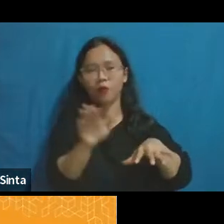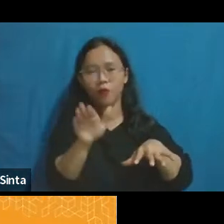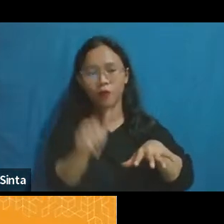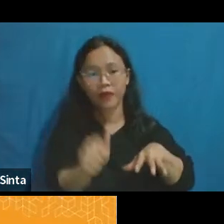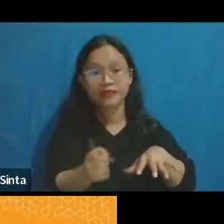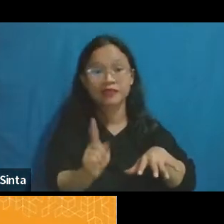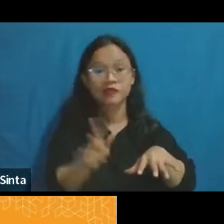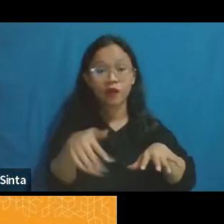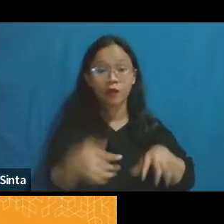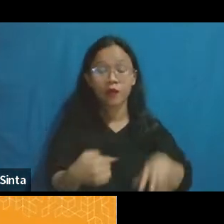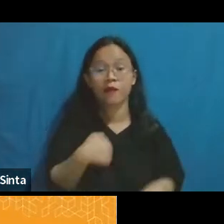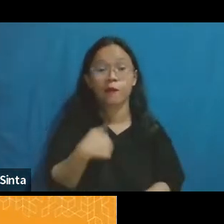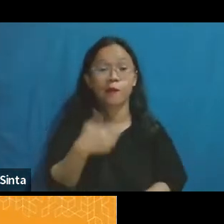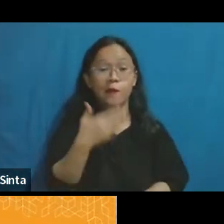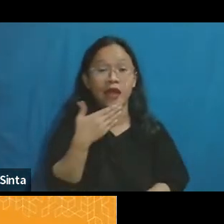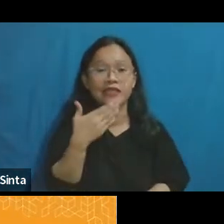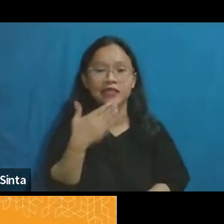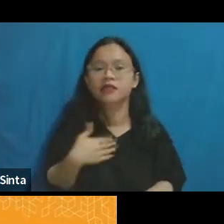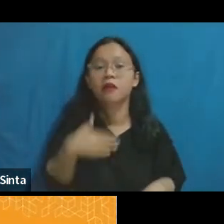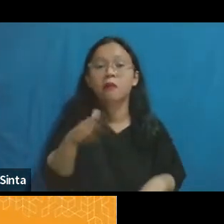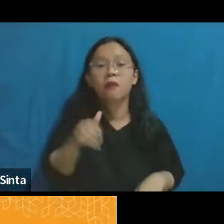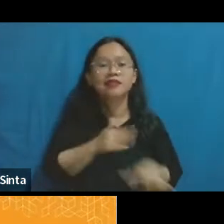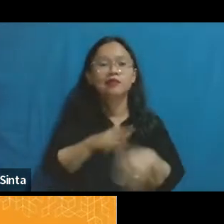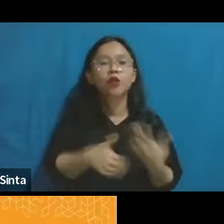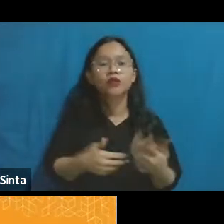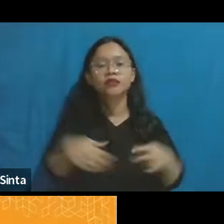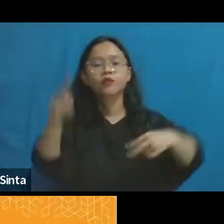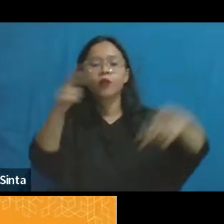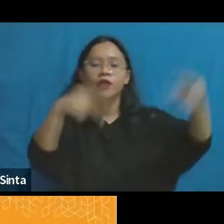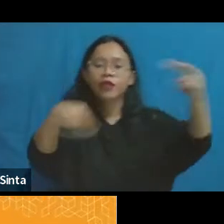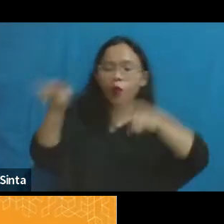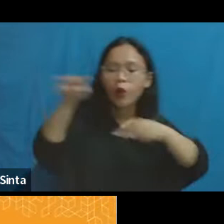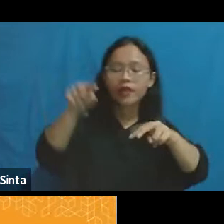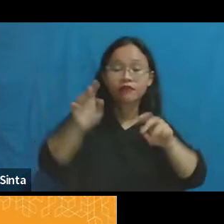advocating like from distance, and